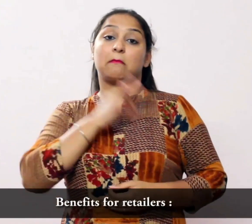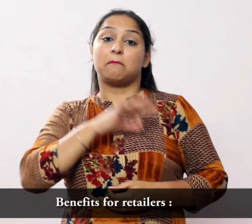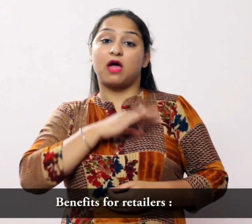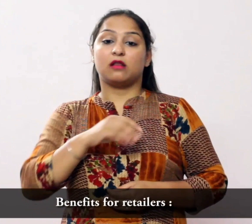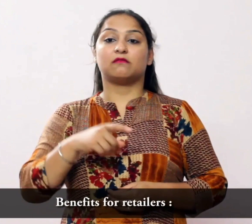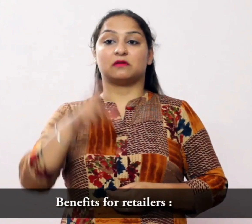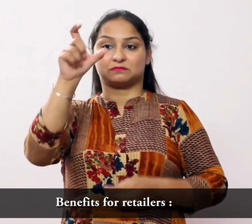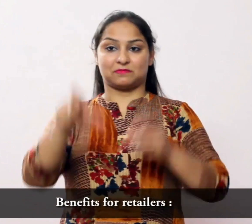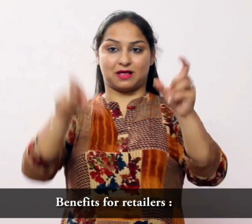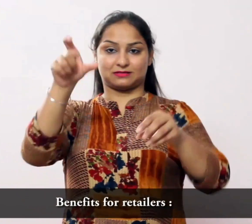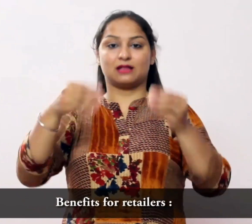Benefits for retailers: